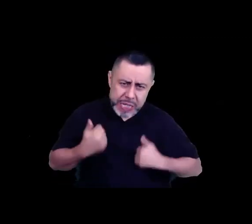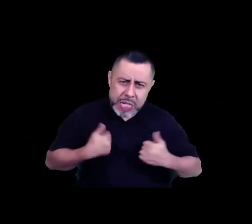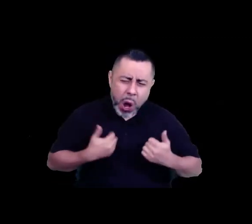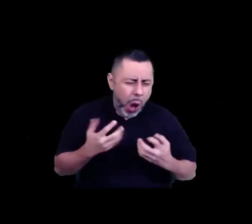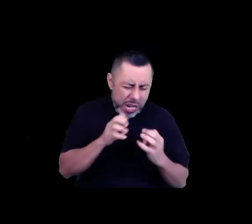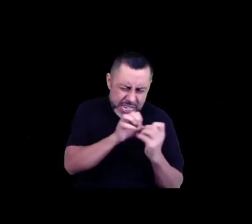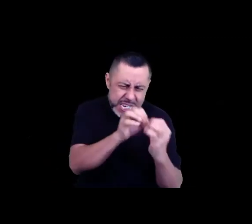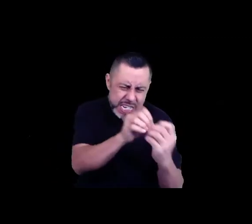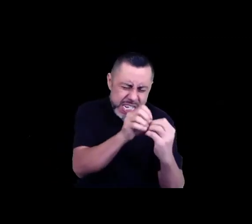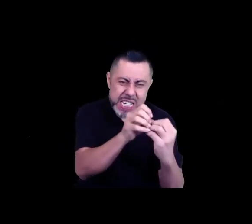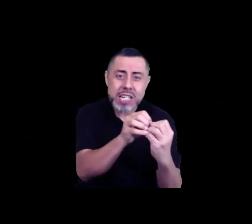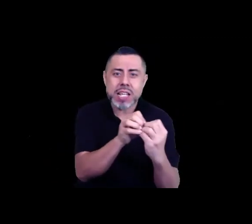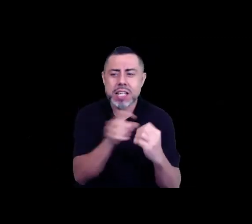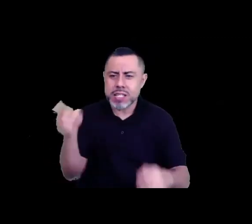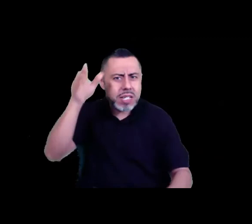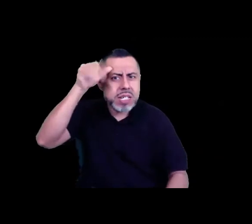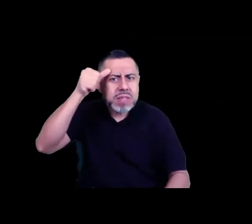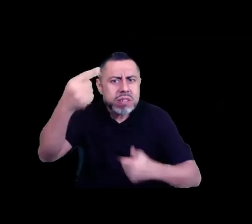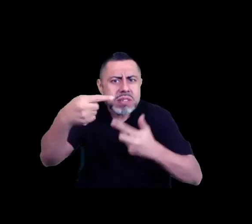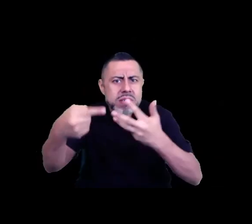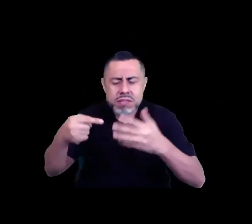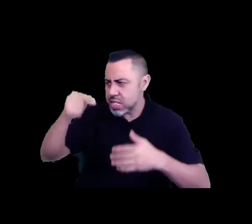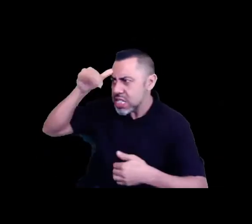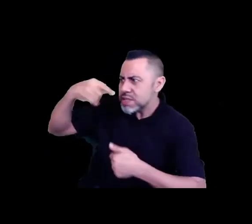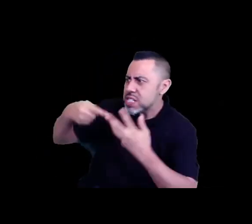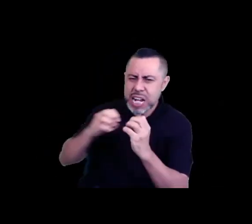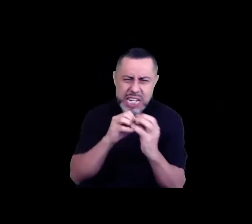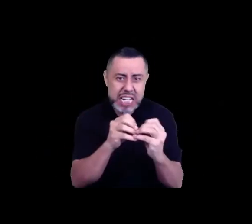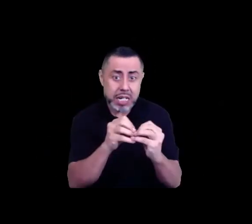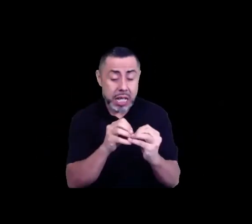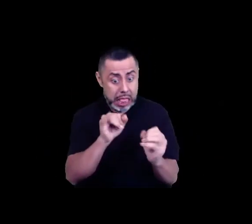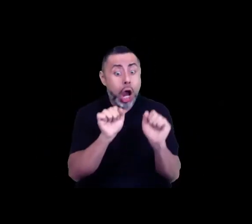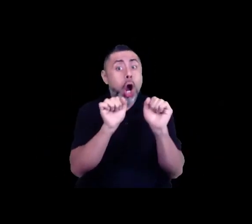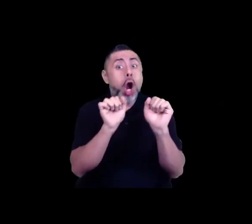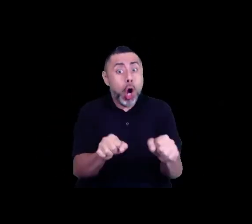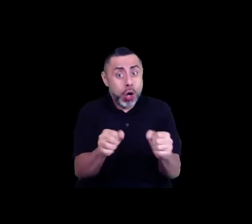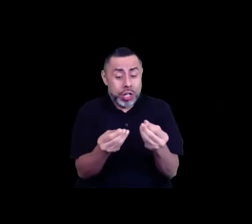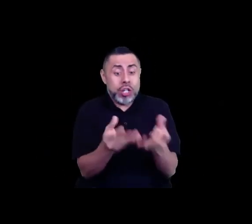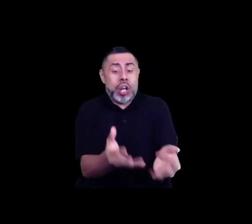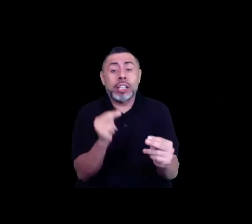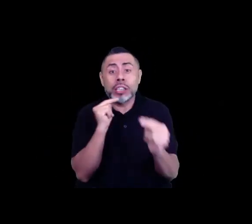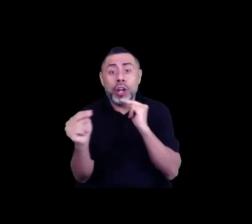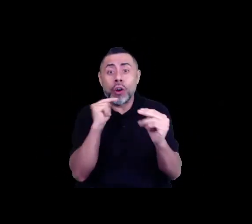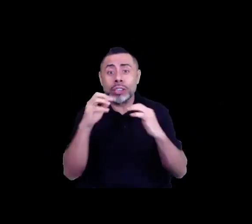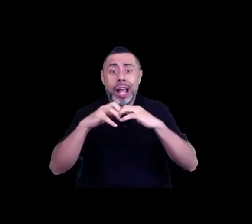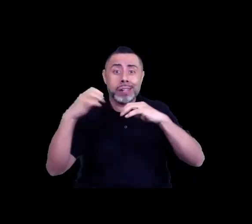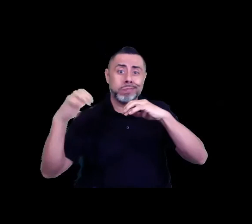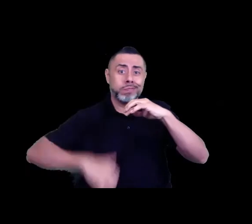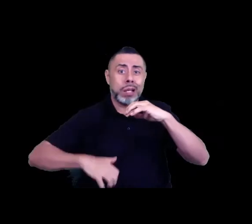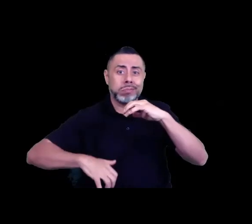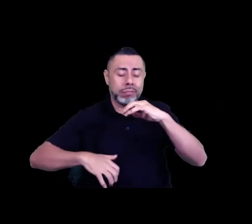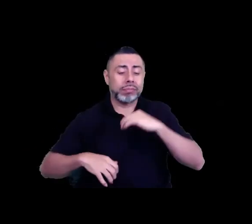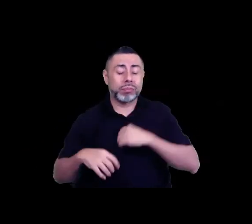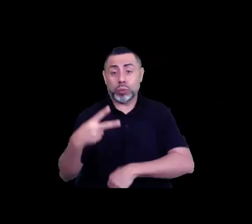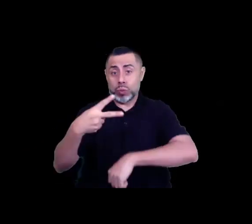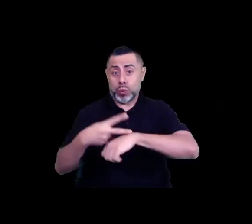actually ended the whole negotiations, had ended the negotiations on two occasions before this. And they were in the hall doing this,